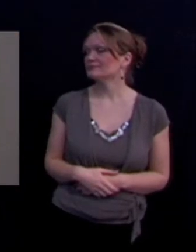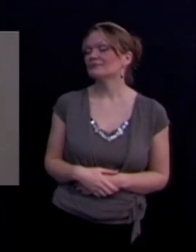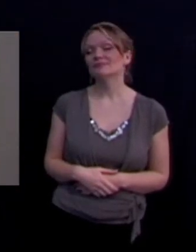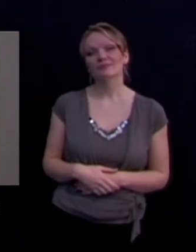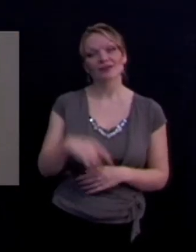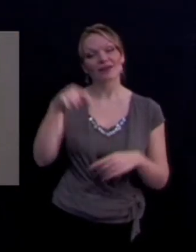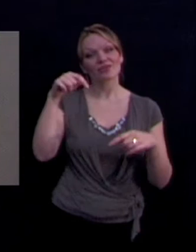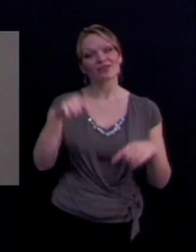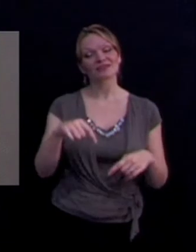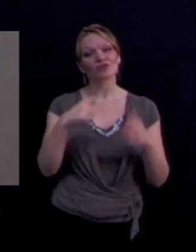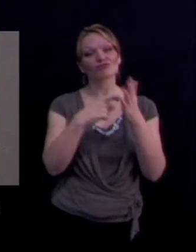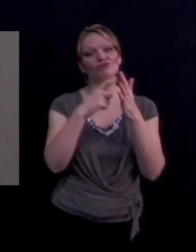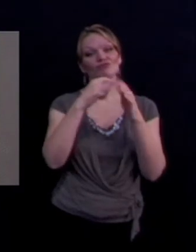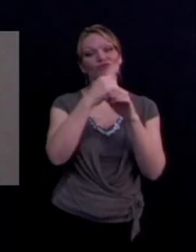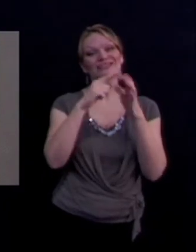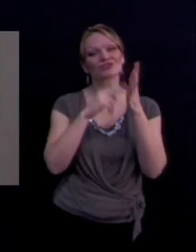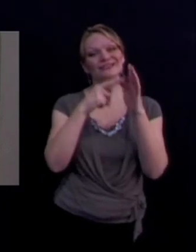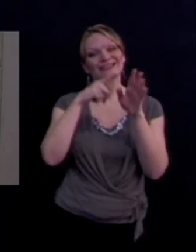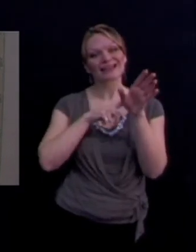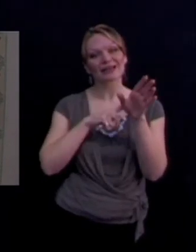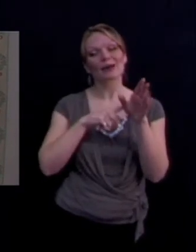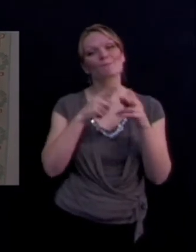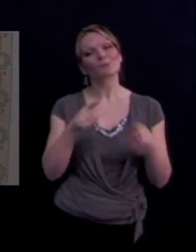This is the Regency music room.